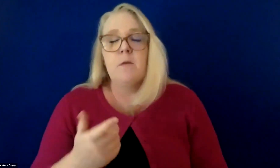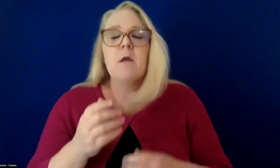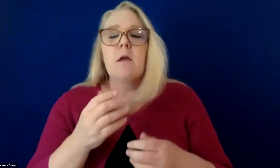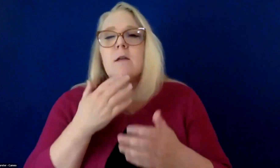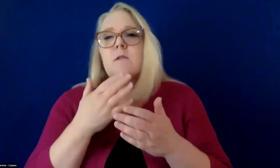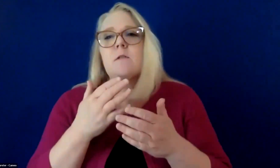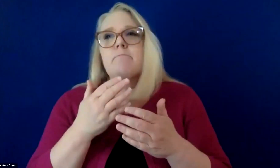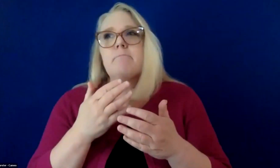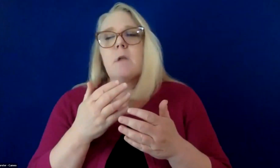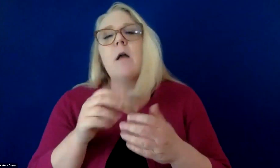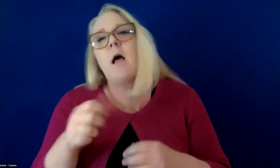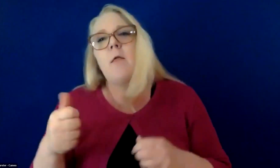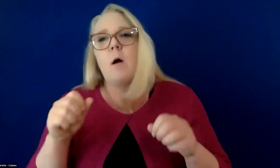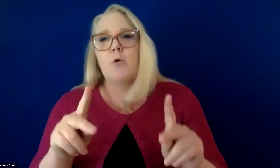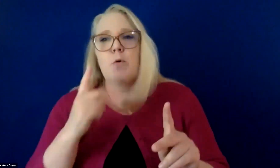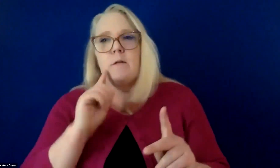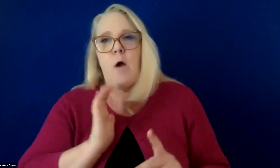for our clients, hopefully.